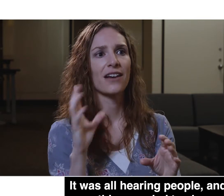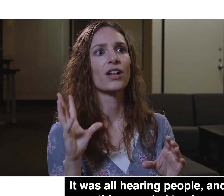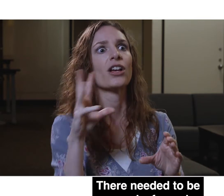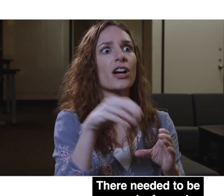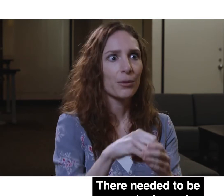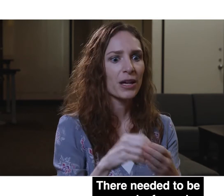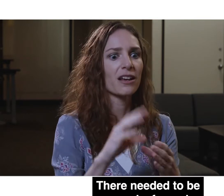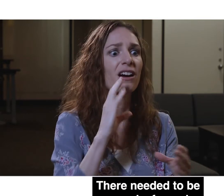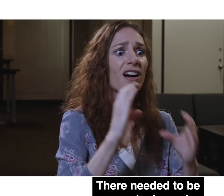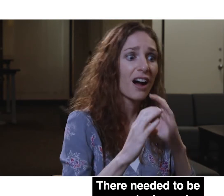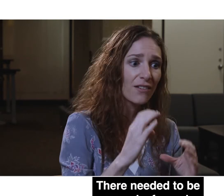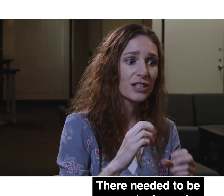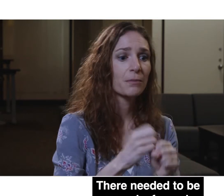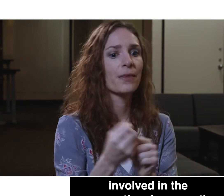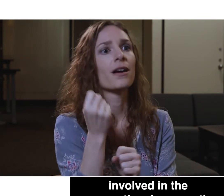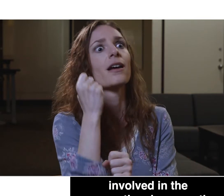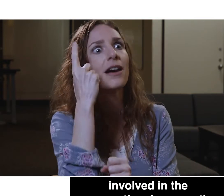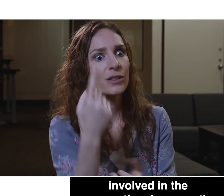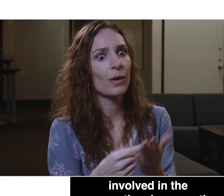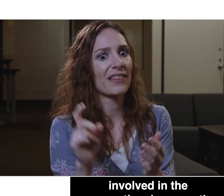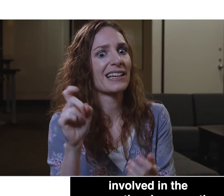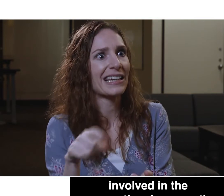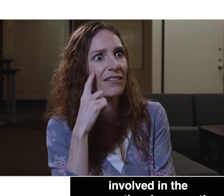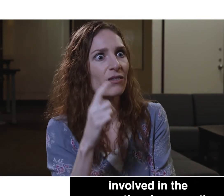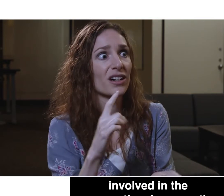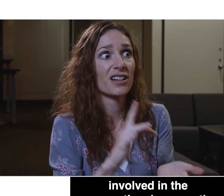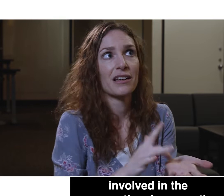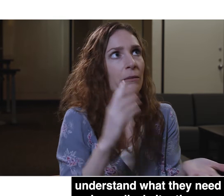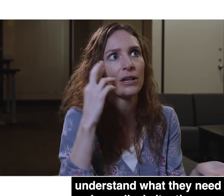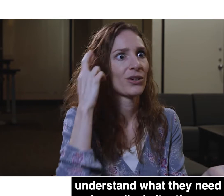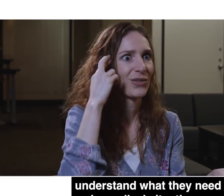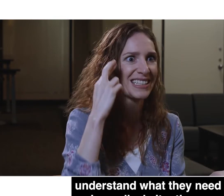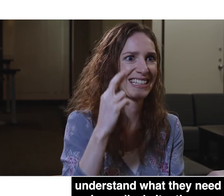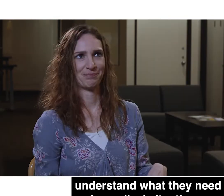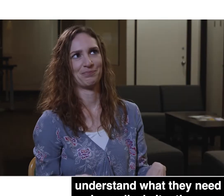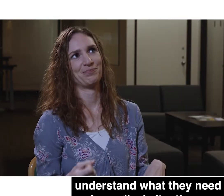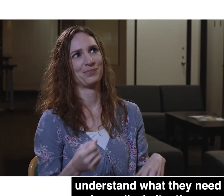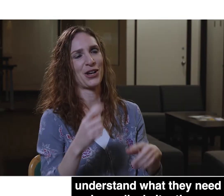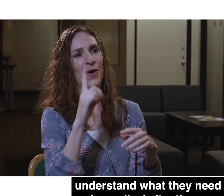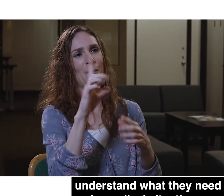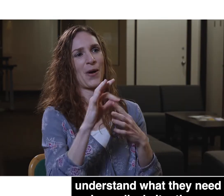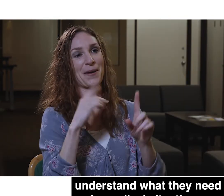There needed to be more deaf people involved in the conversation because they understand what they need in medical